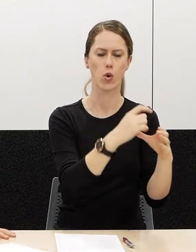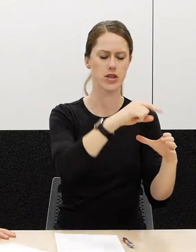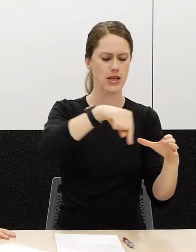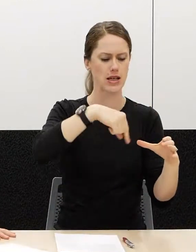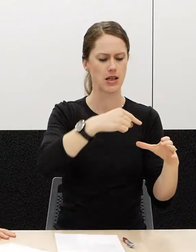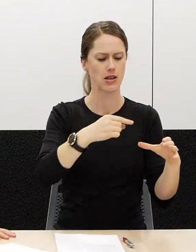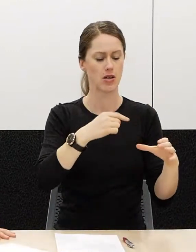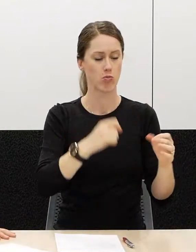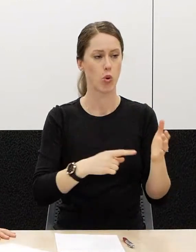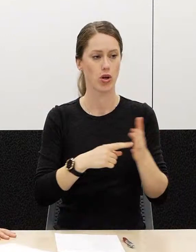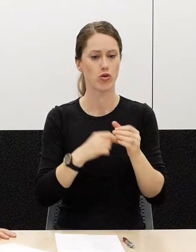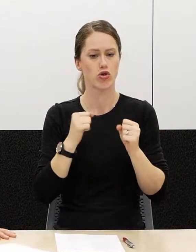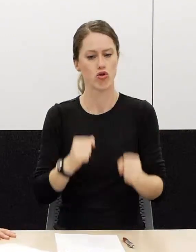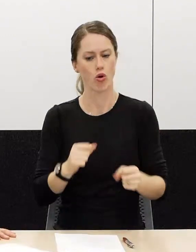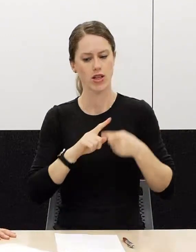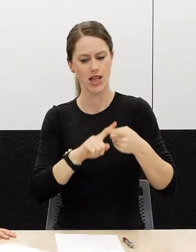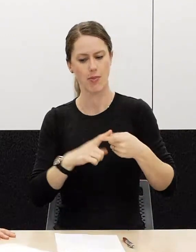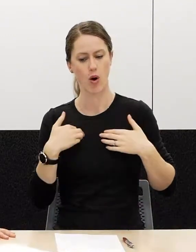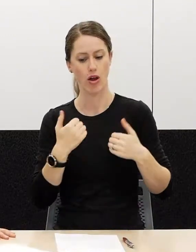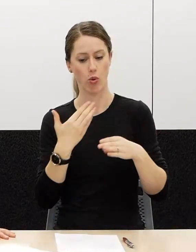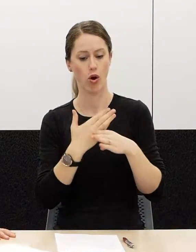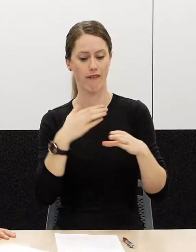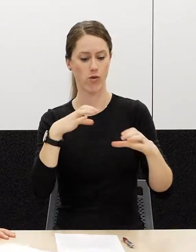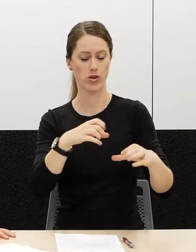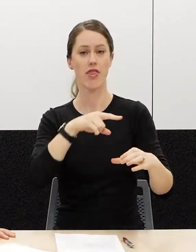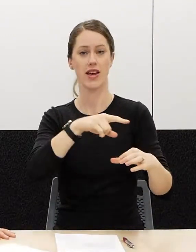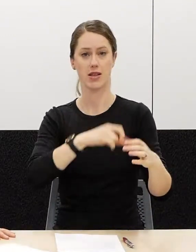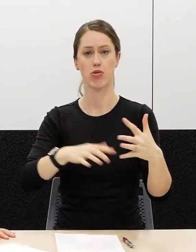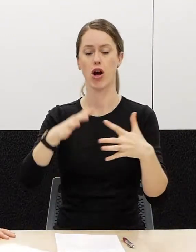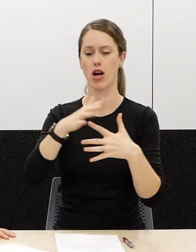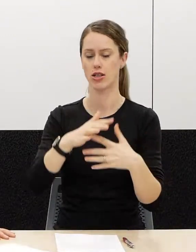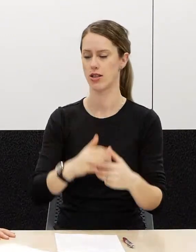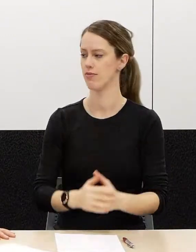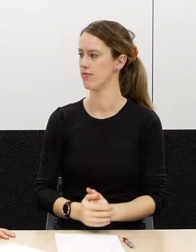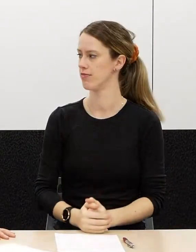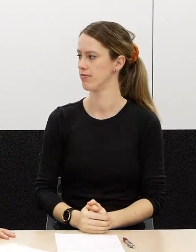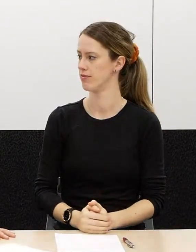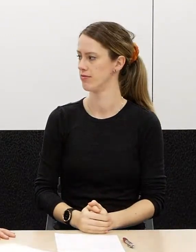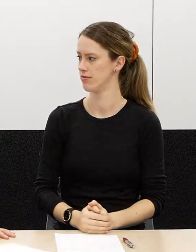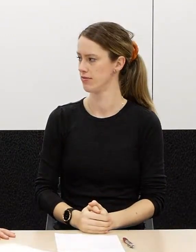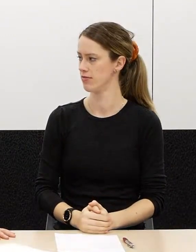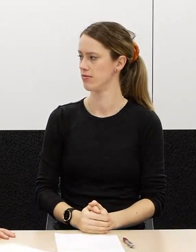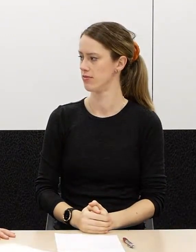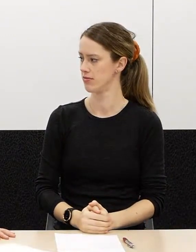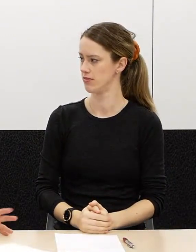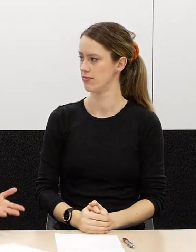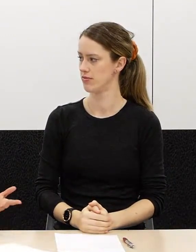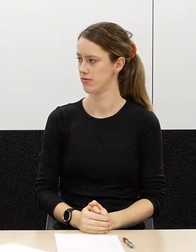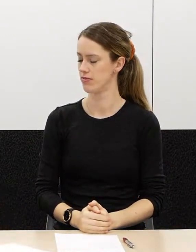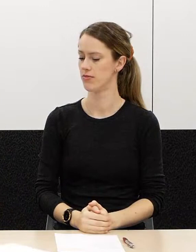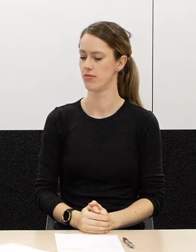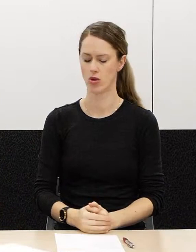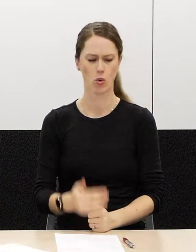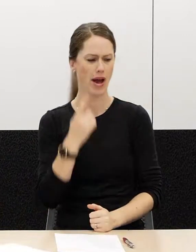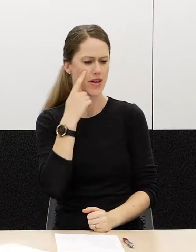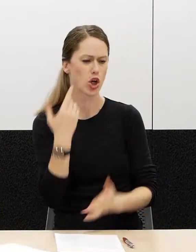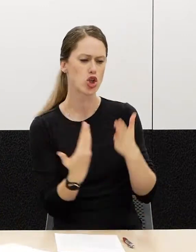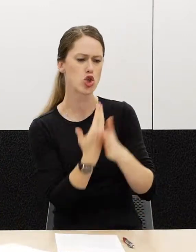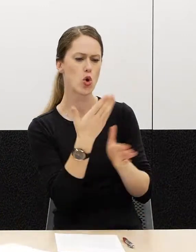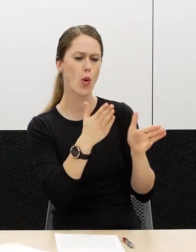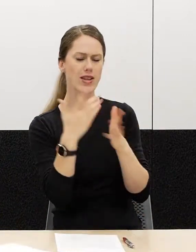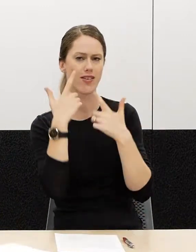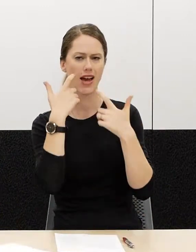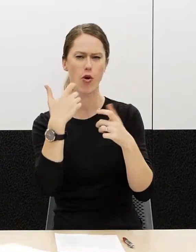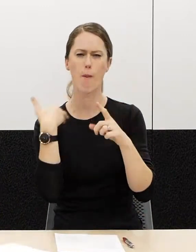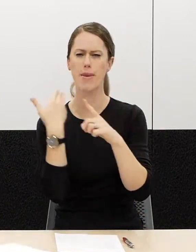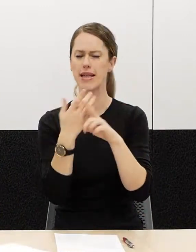sustainable health workforce is one of our absolute critical priorities. But I think it's also about looking at, new models of care. So That's how right. do we, for many